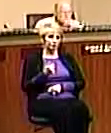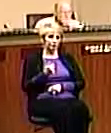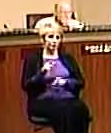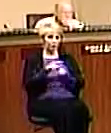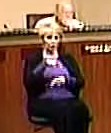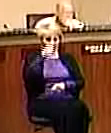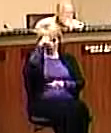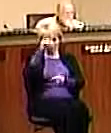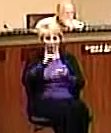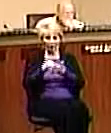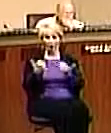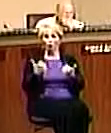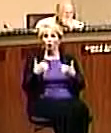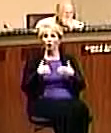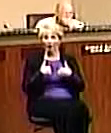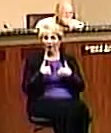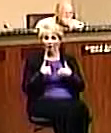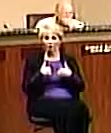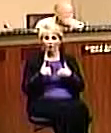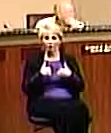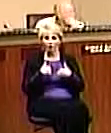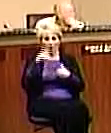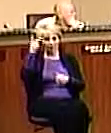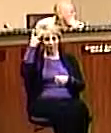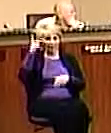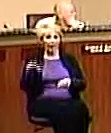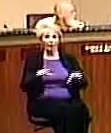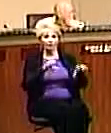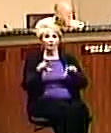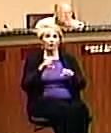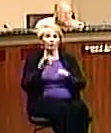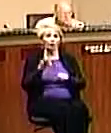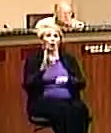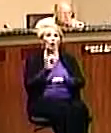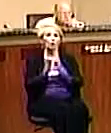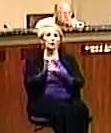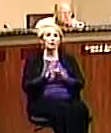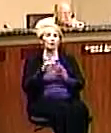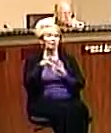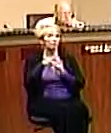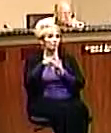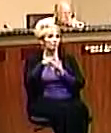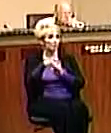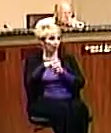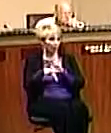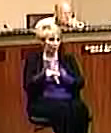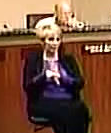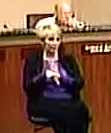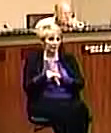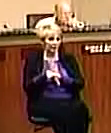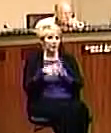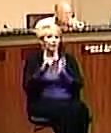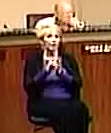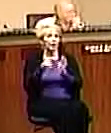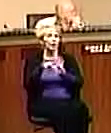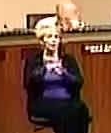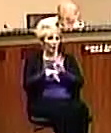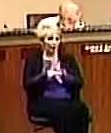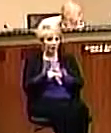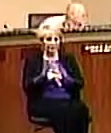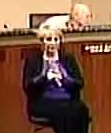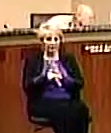you will recall, we currently have a political activities of employees policy, and that policy, as